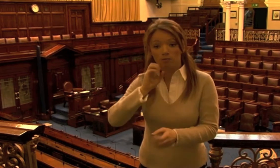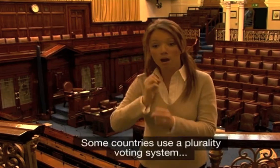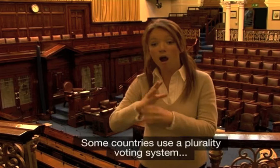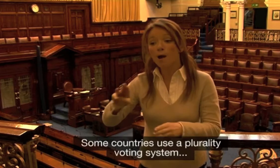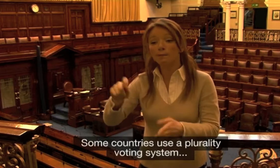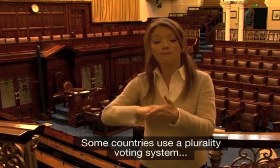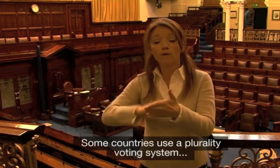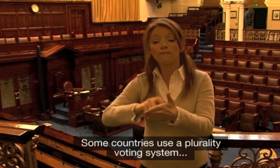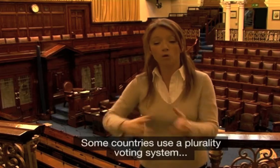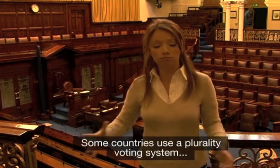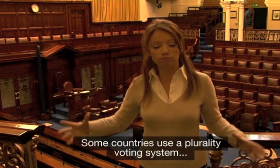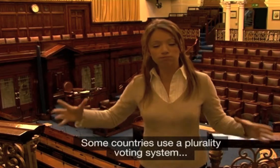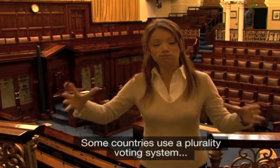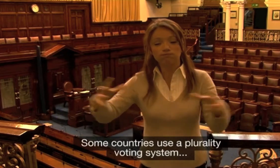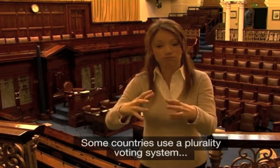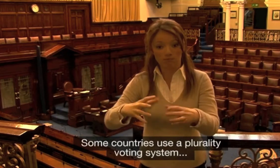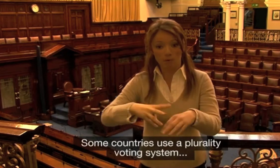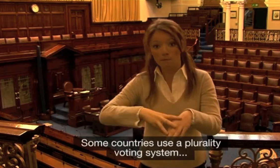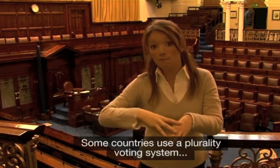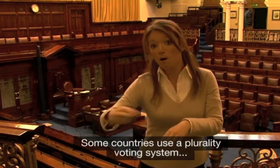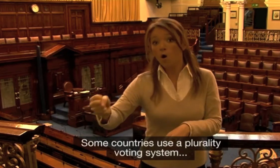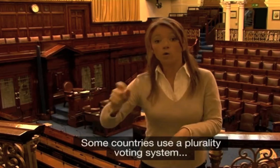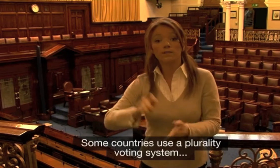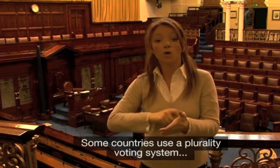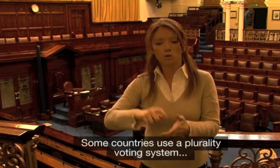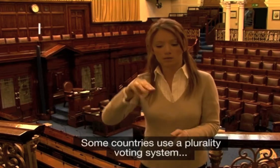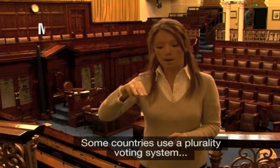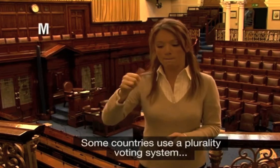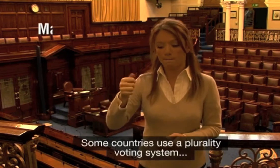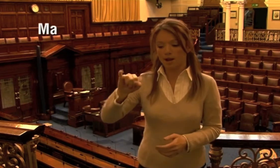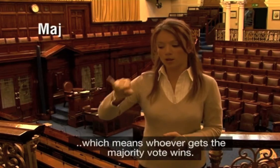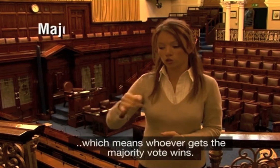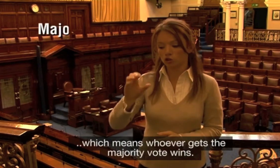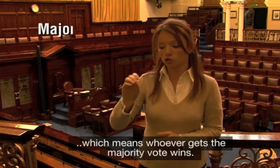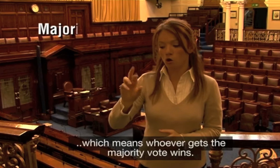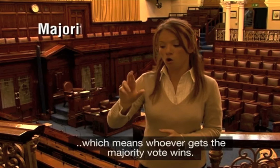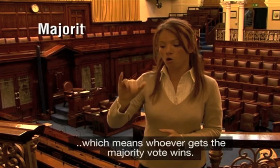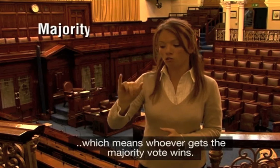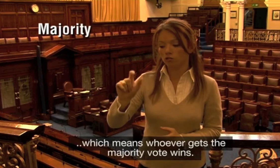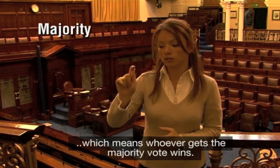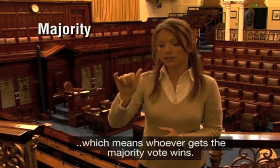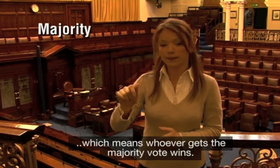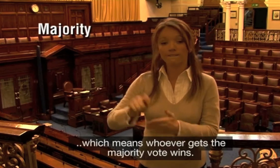Some countries use a plurality voting system, which means whoever gets the majority